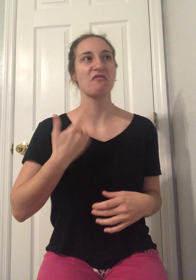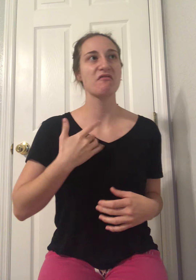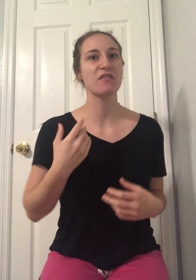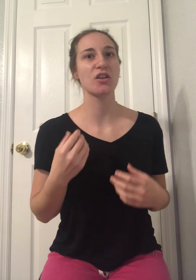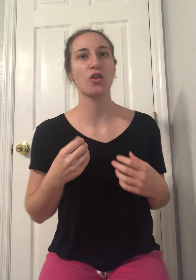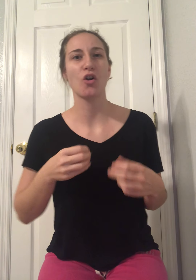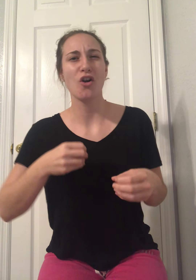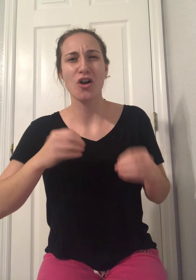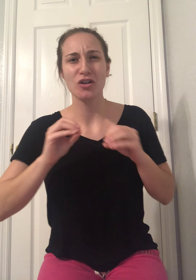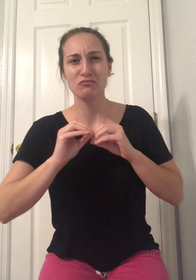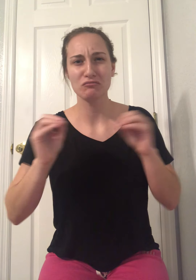were confident.